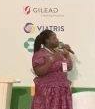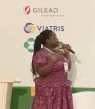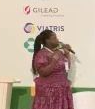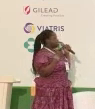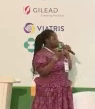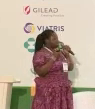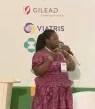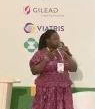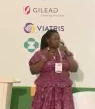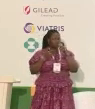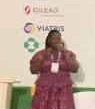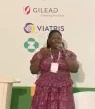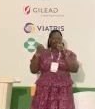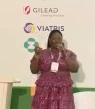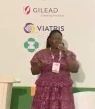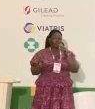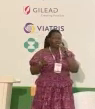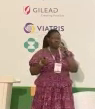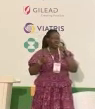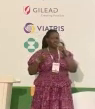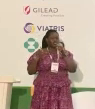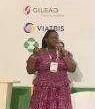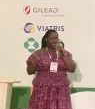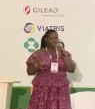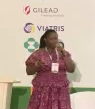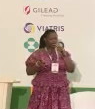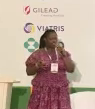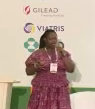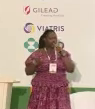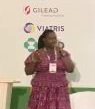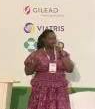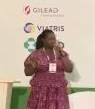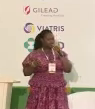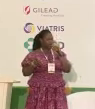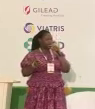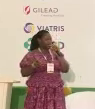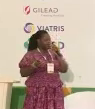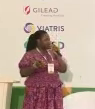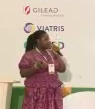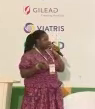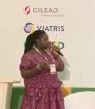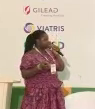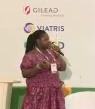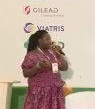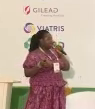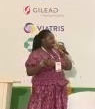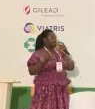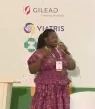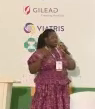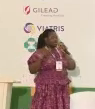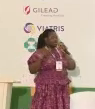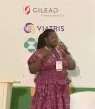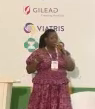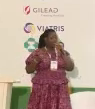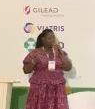in advancing viral load coverage, viral suppression in LGBTQIA individuals in Nigeria, and